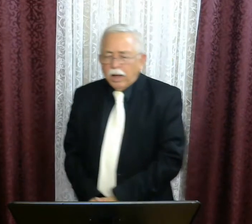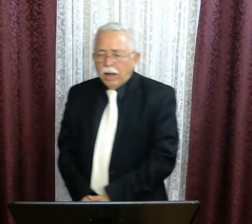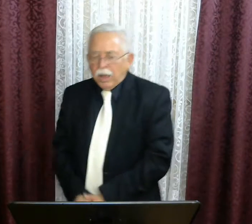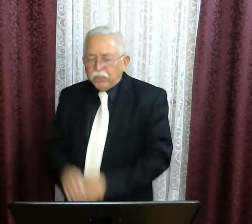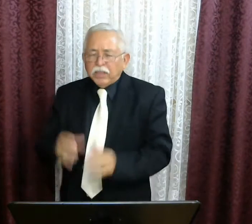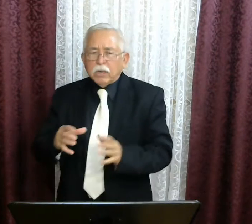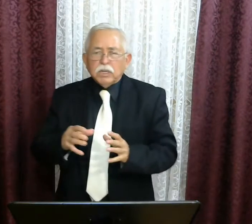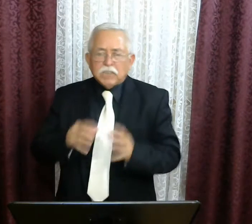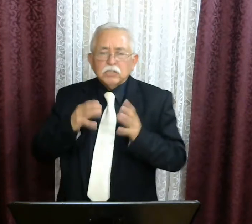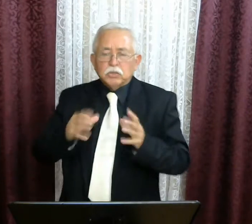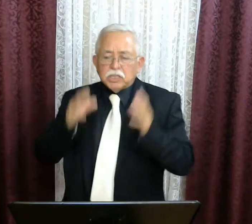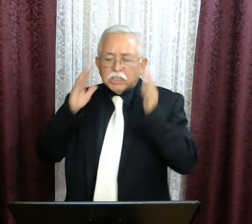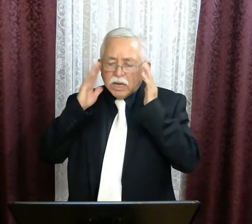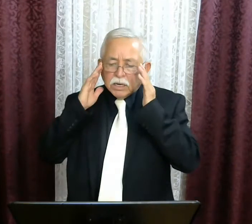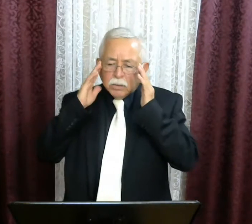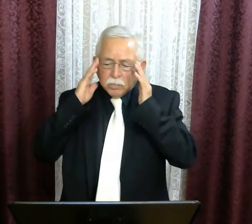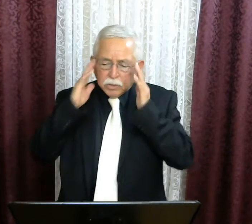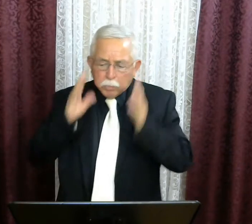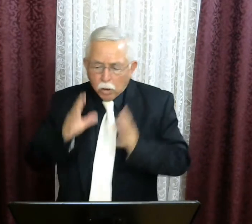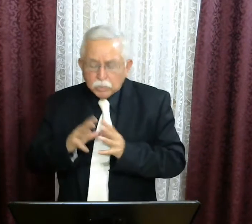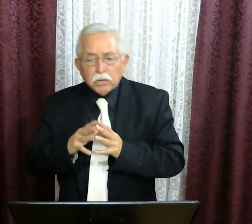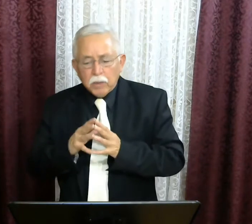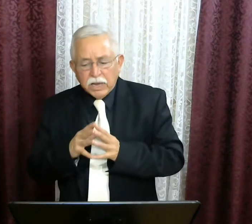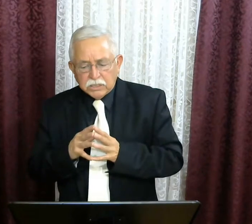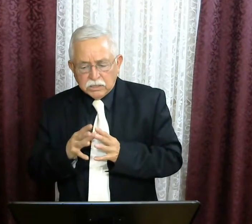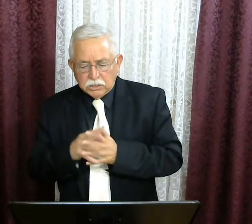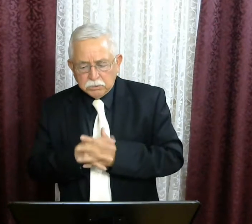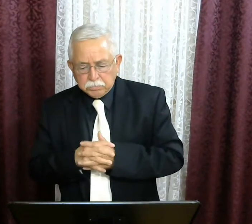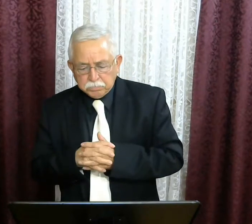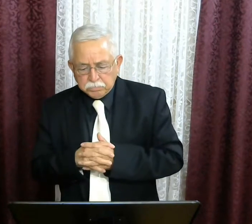I think that we start to understand the purpose of blessings.